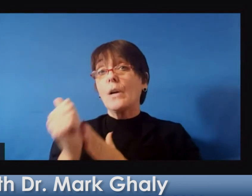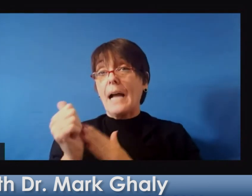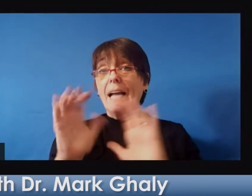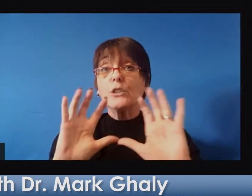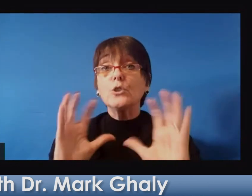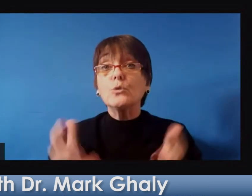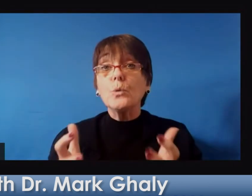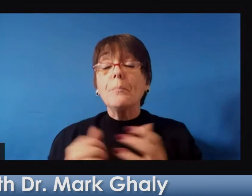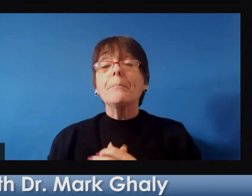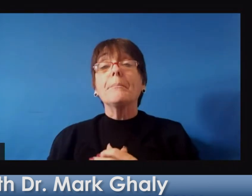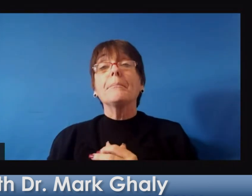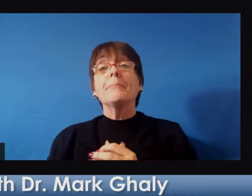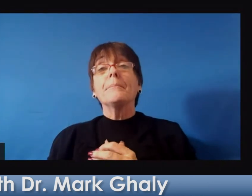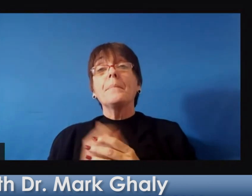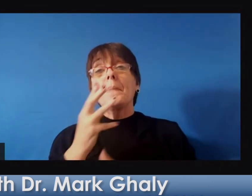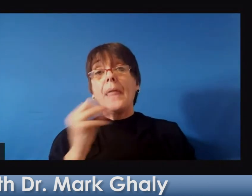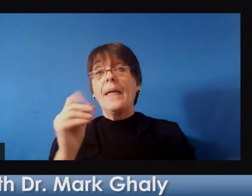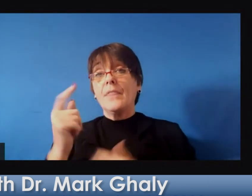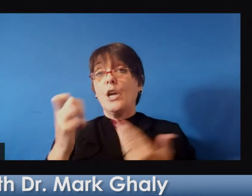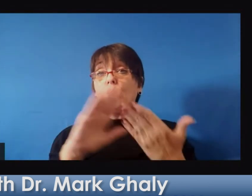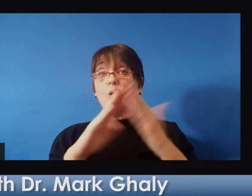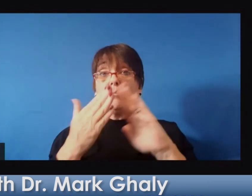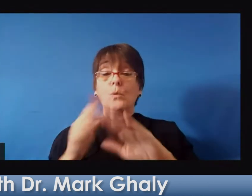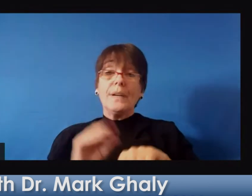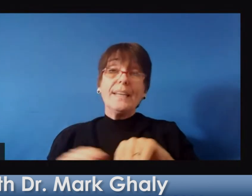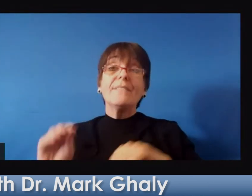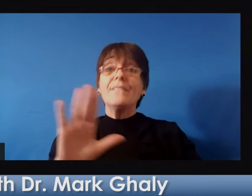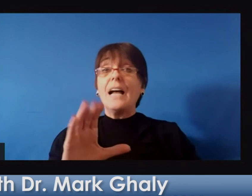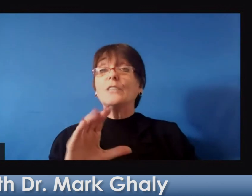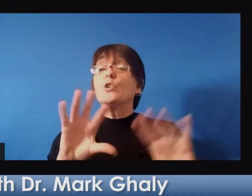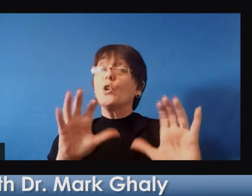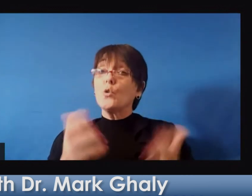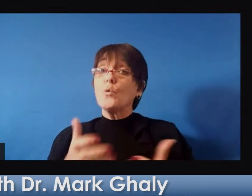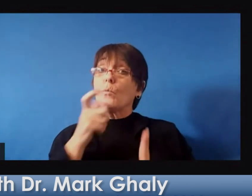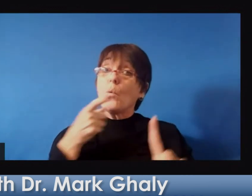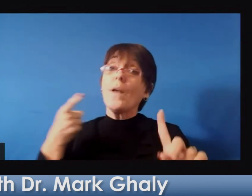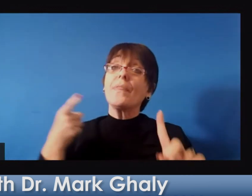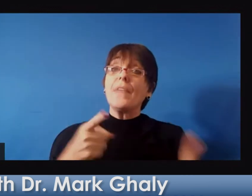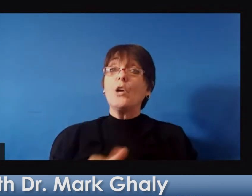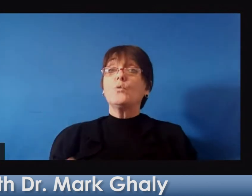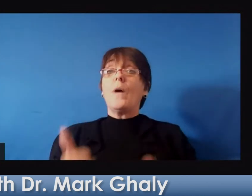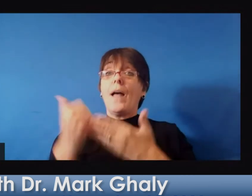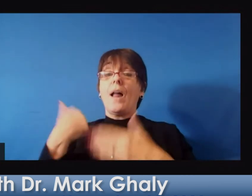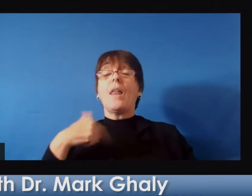and the forthcoming community advisory group, who are there to help us